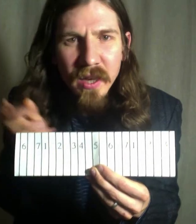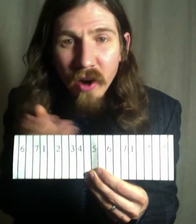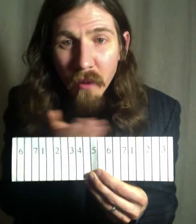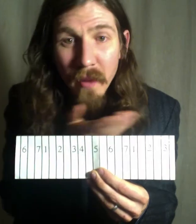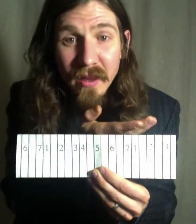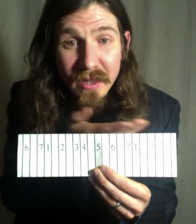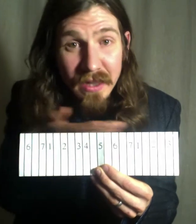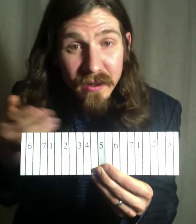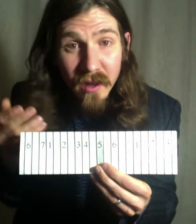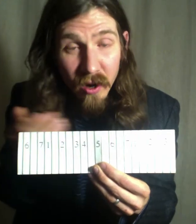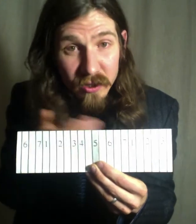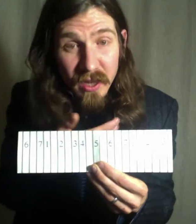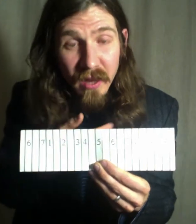our melody, our scale,